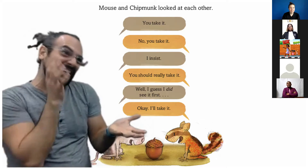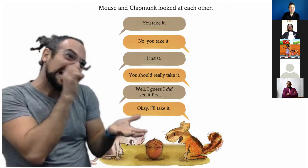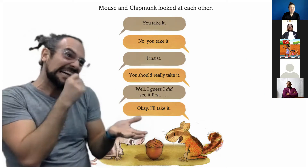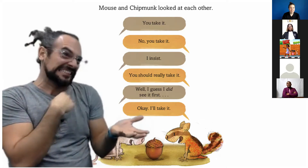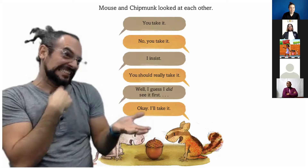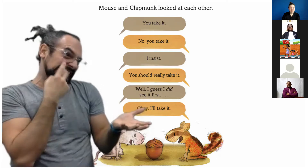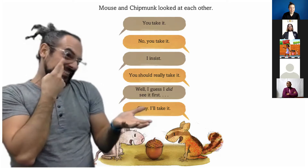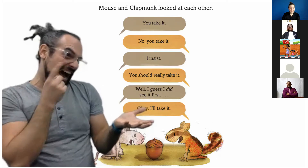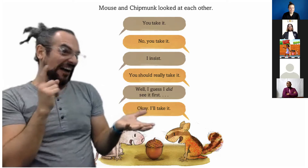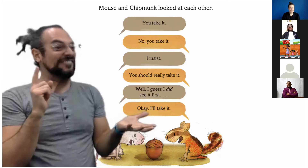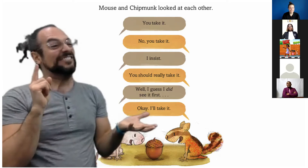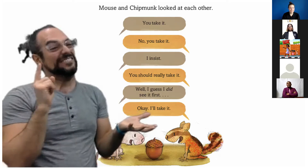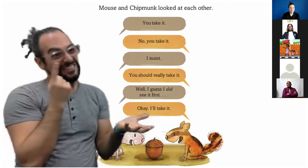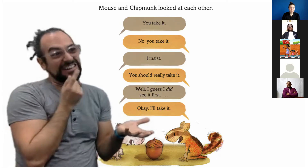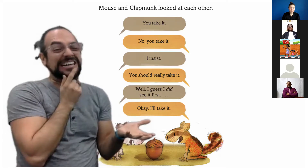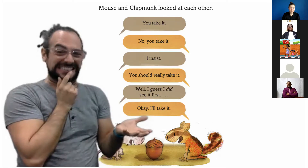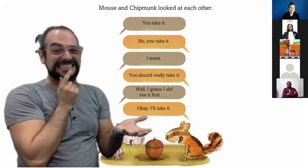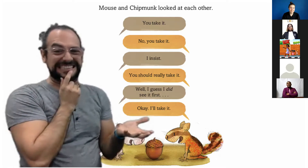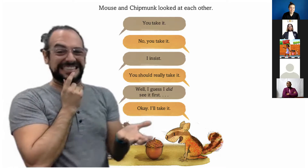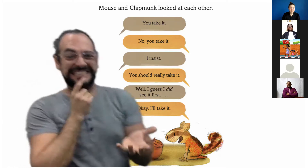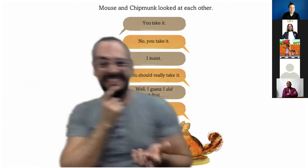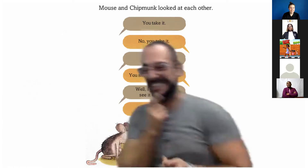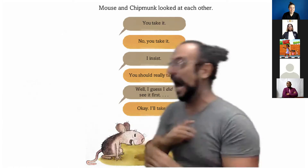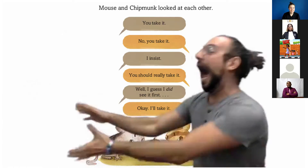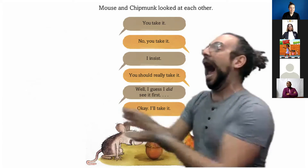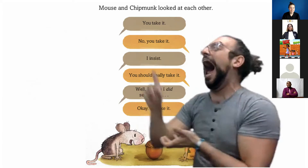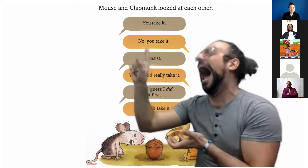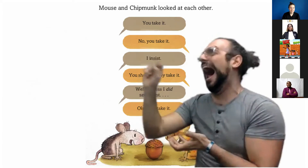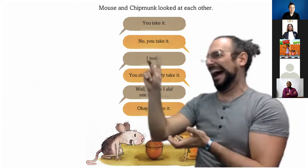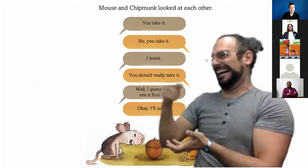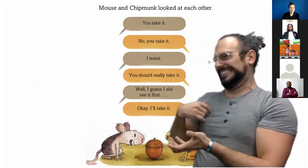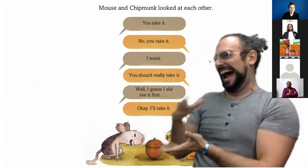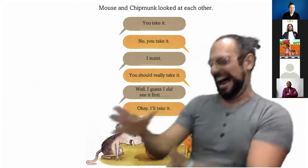Well, I guess I did see it first.